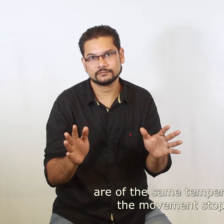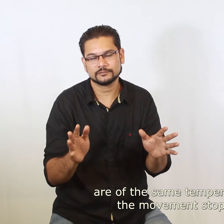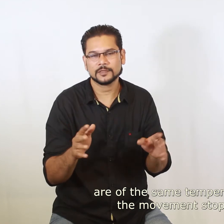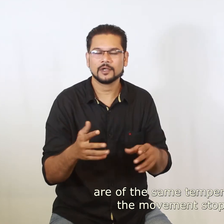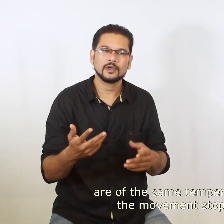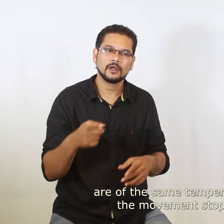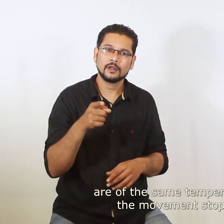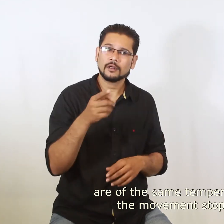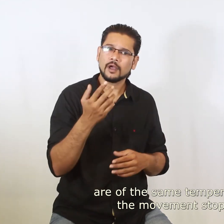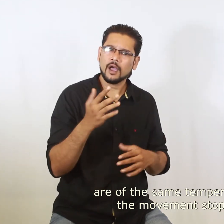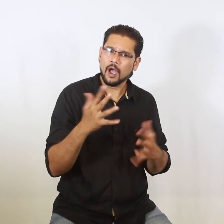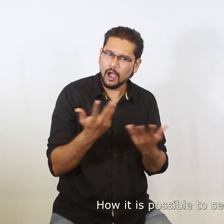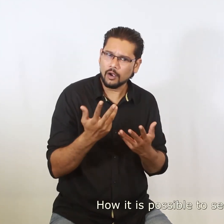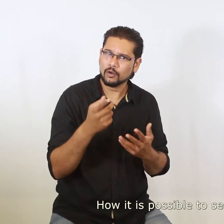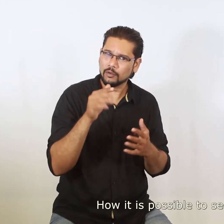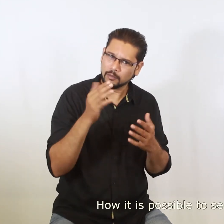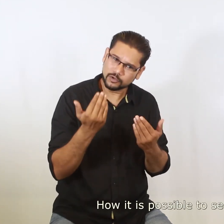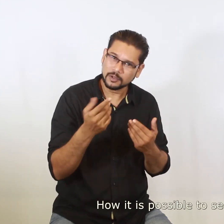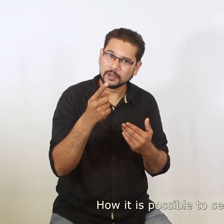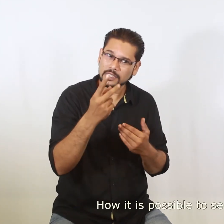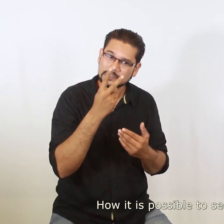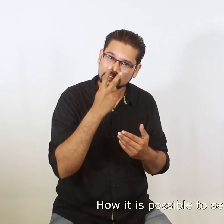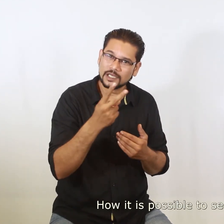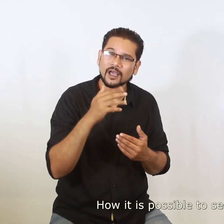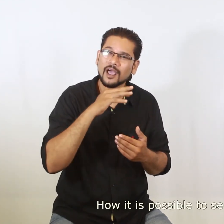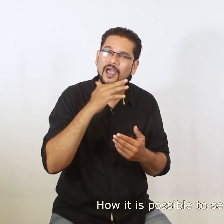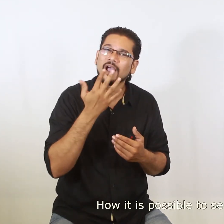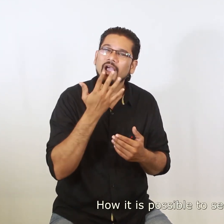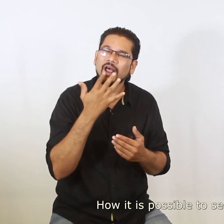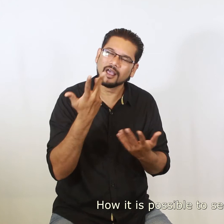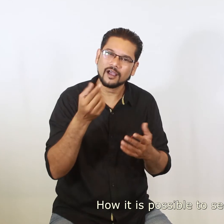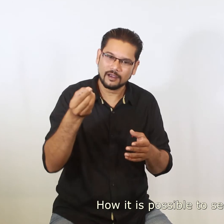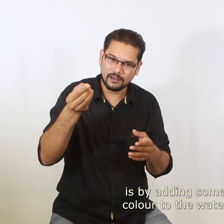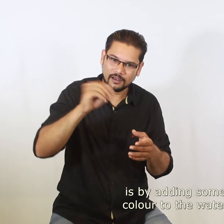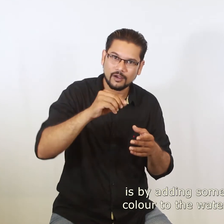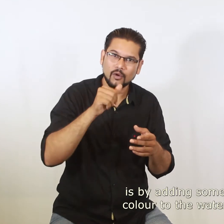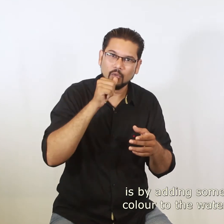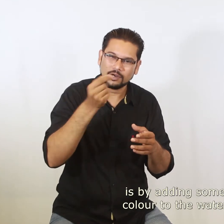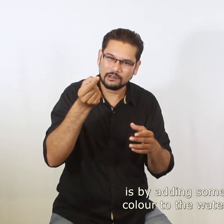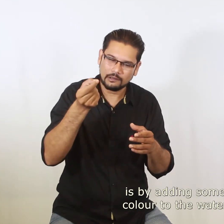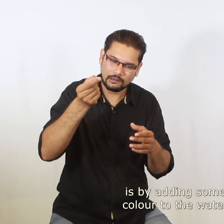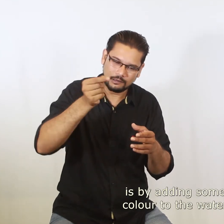stops. How is it possible to see this? Is by adding some color to the